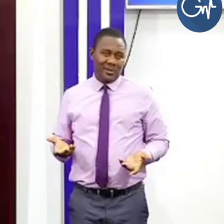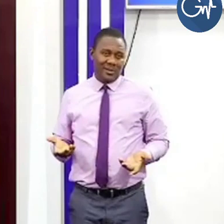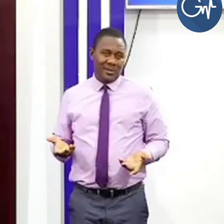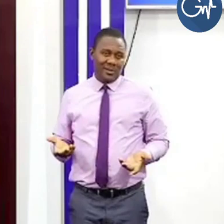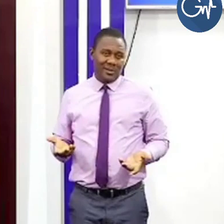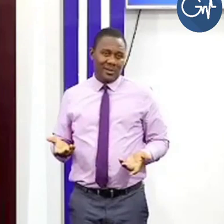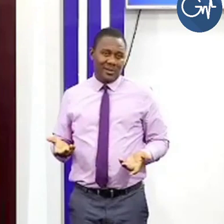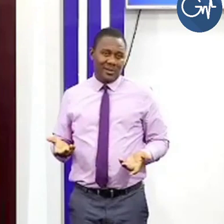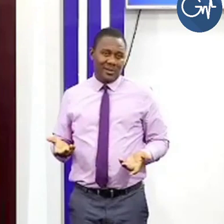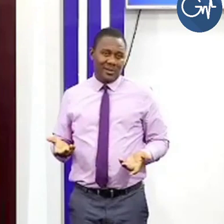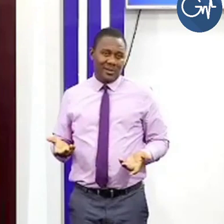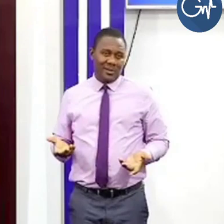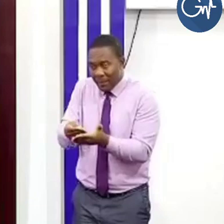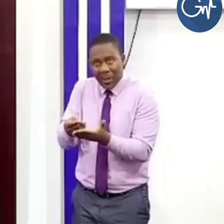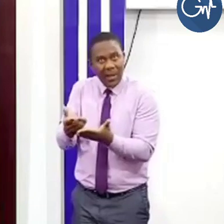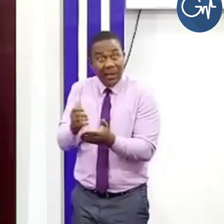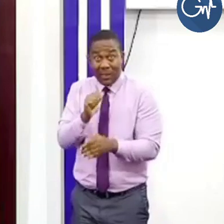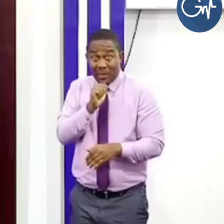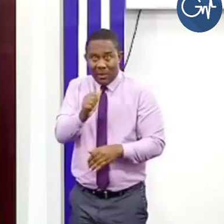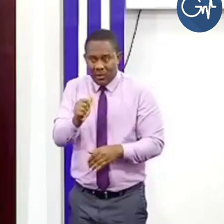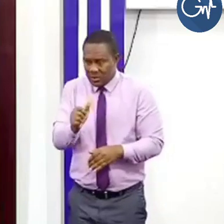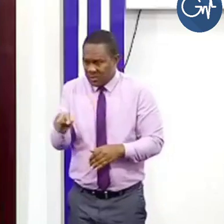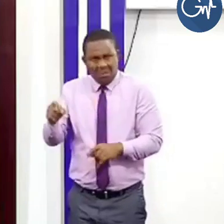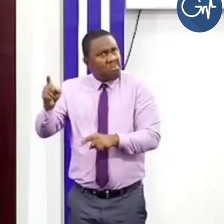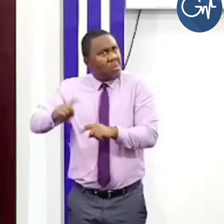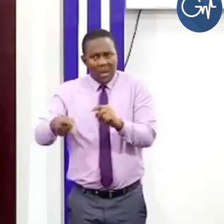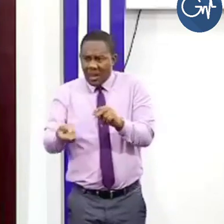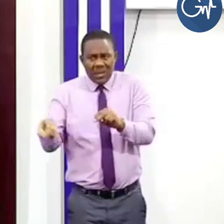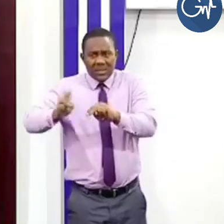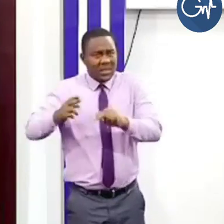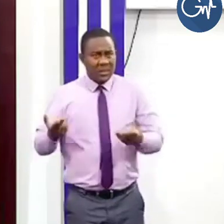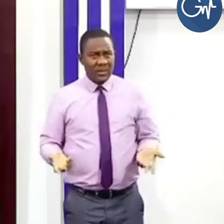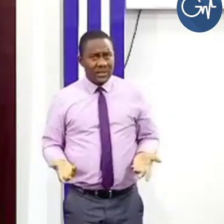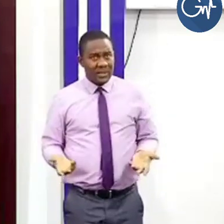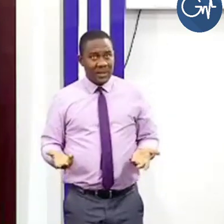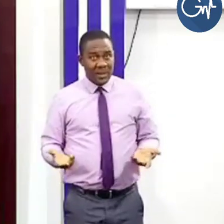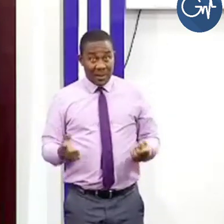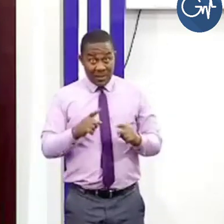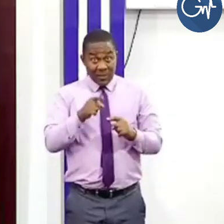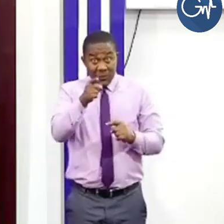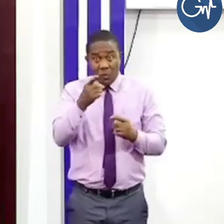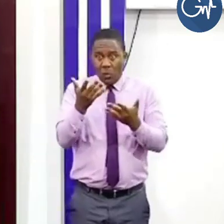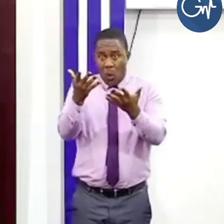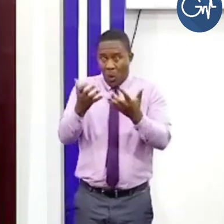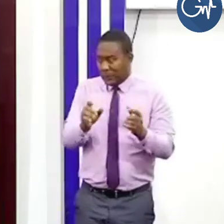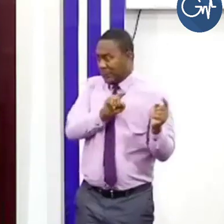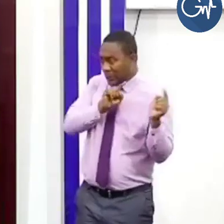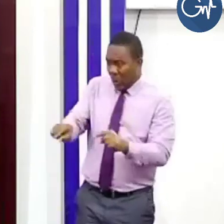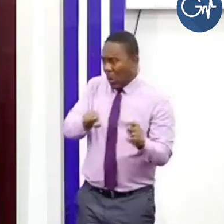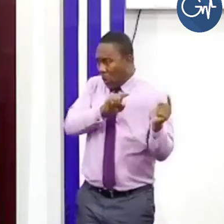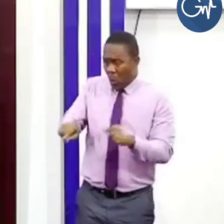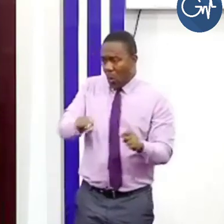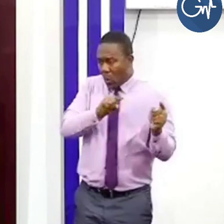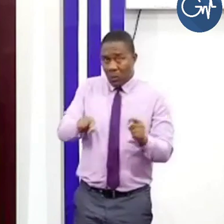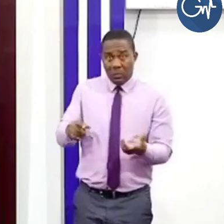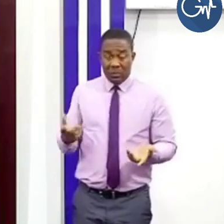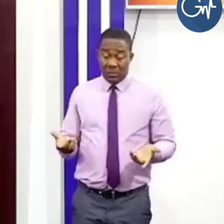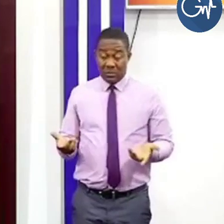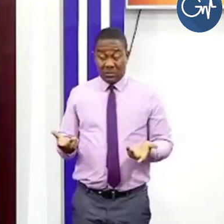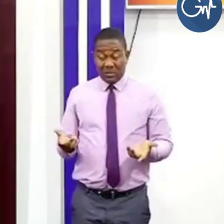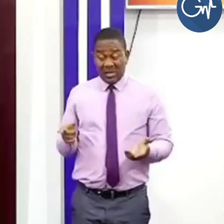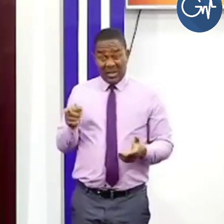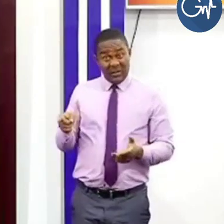so a enko ba se nipa obeto no buo mu hisa wuto buo mu a obi anfiu obeko bia ebo